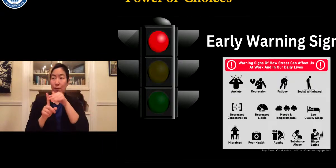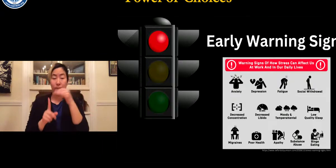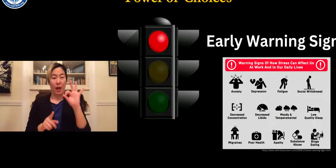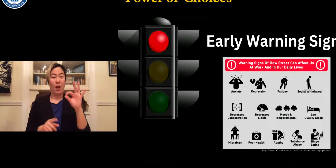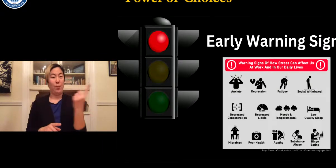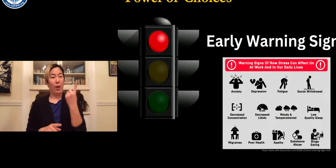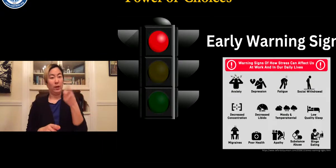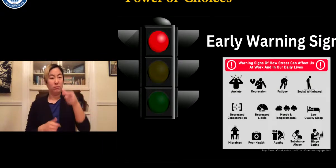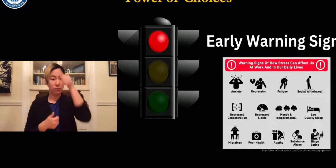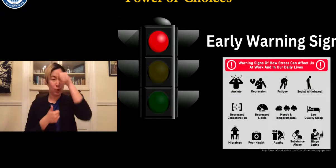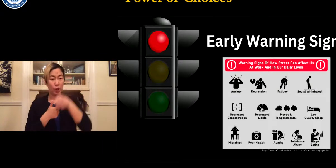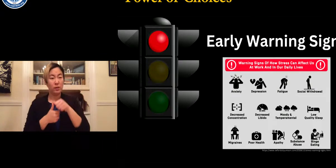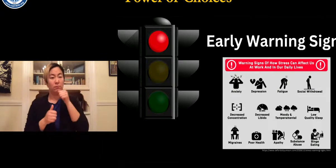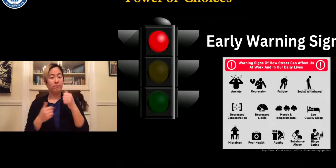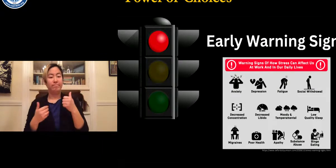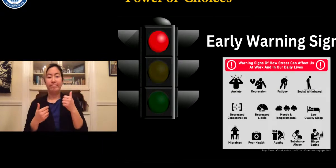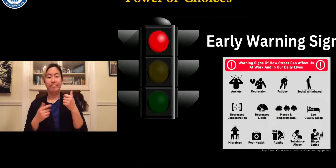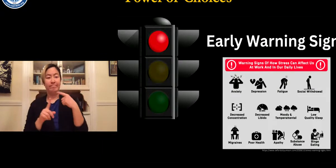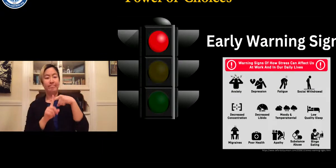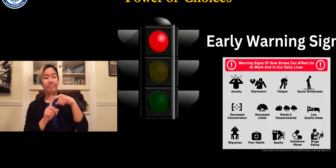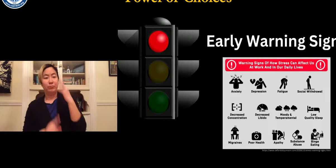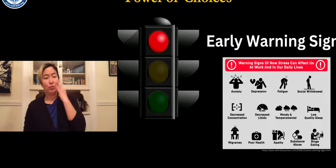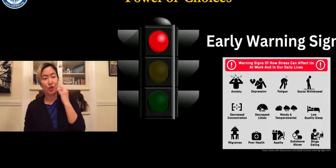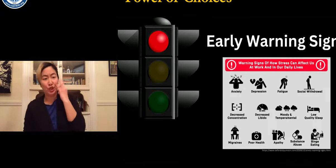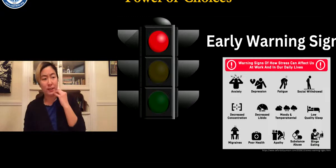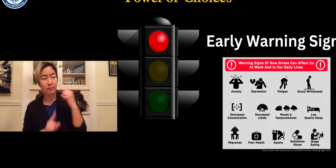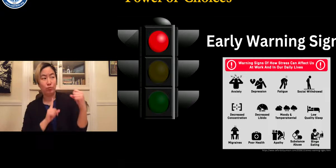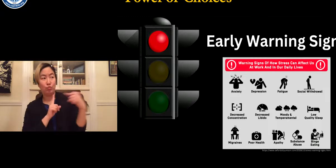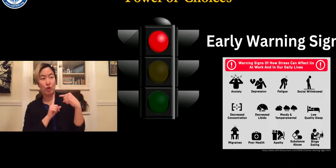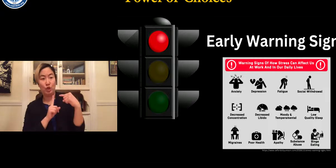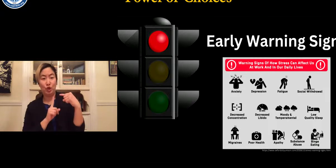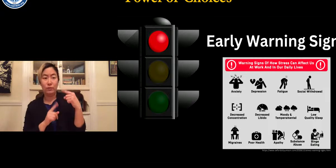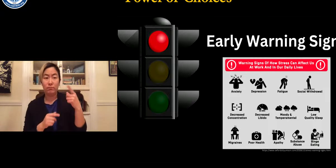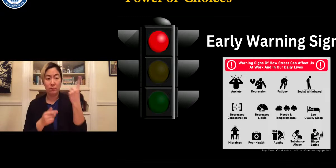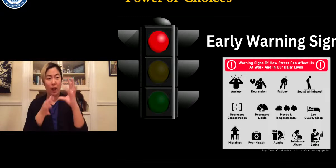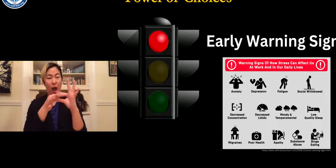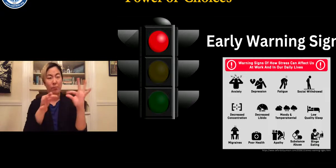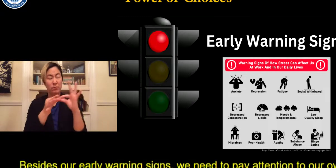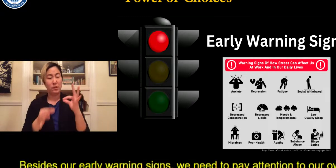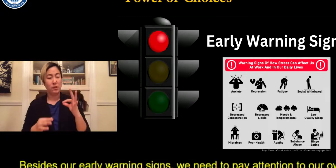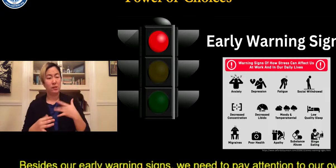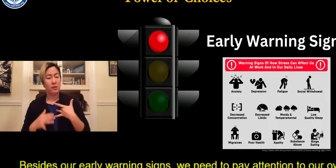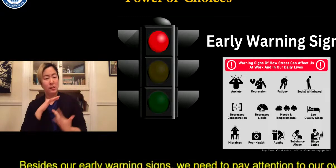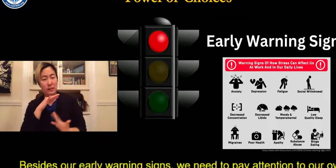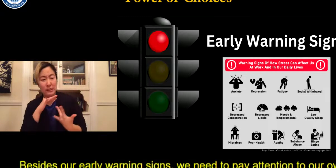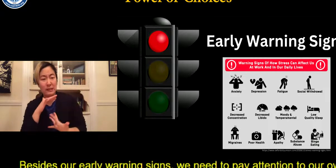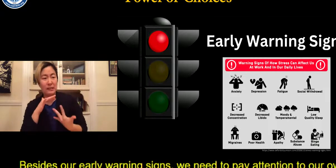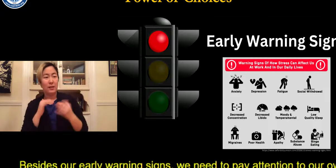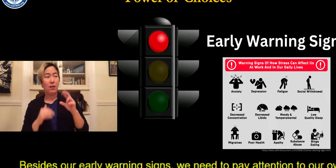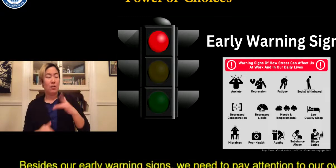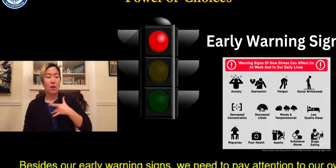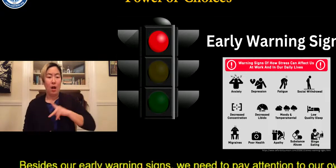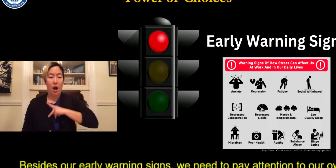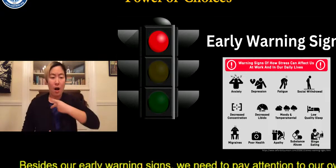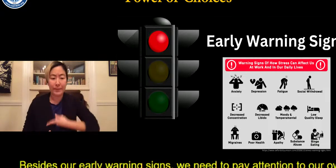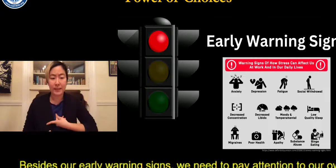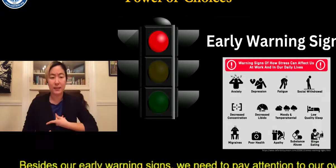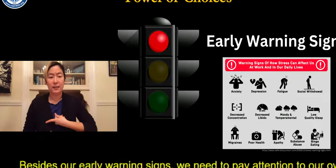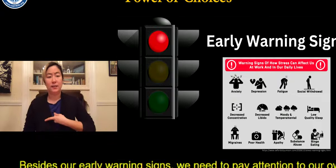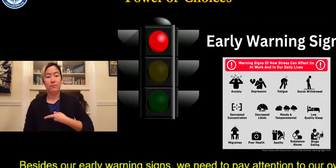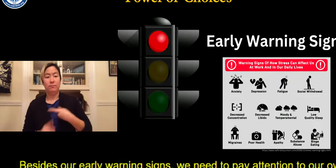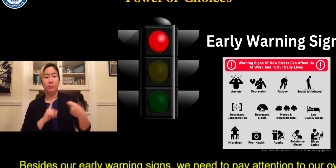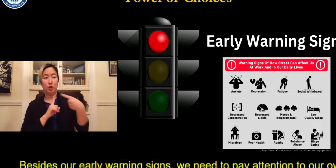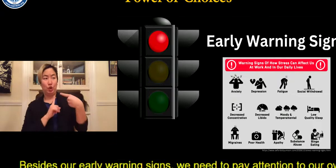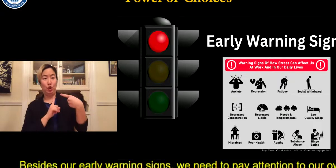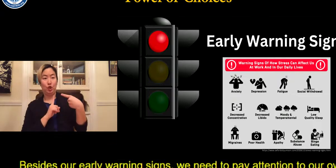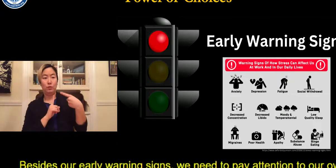Triggers can occur if we're reminded by someone